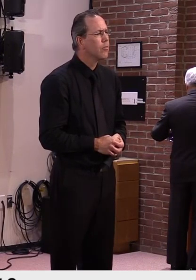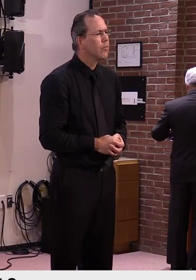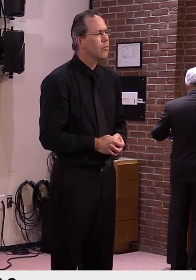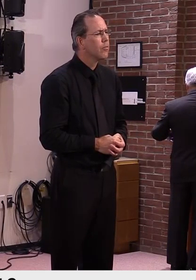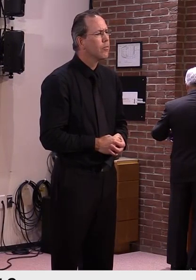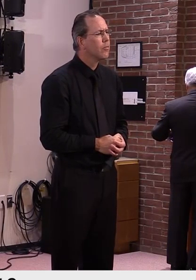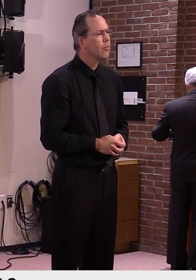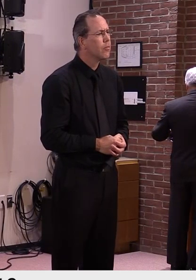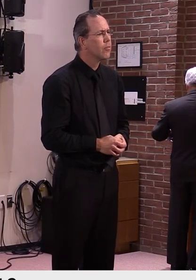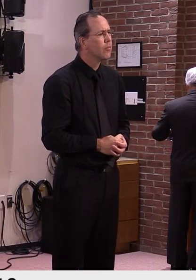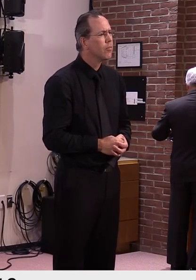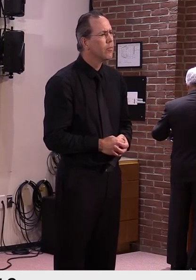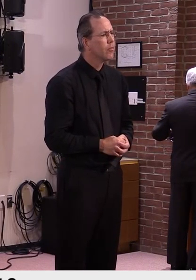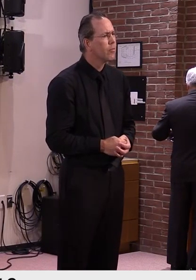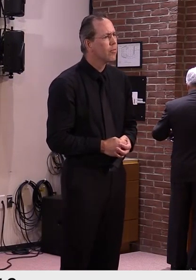CDC.